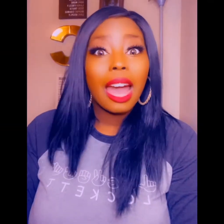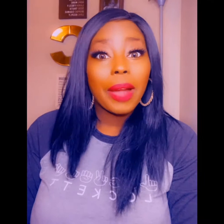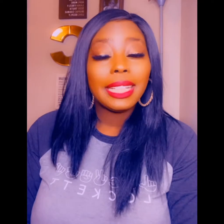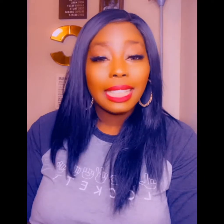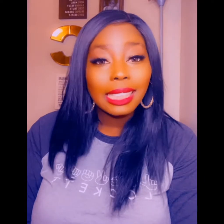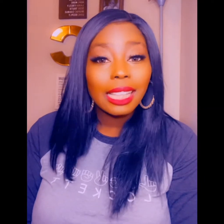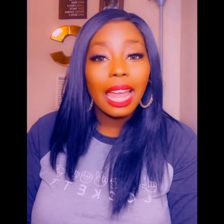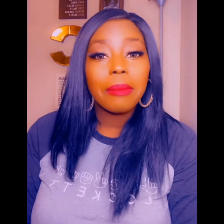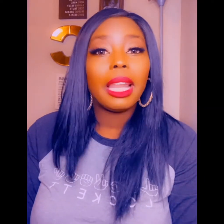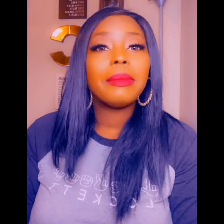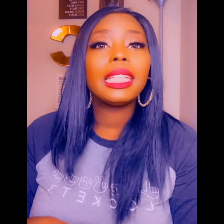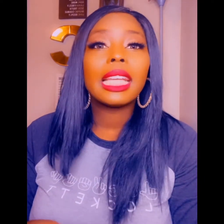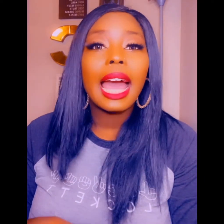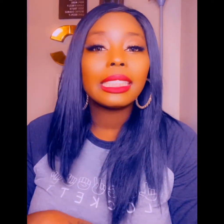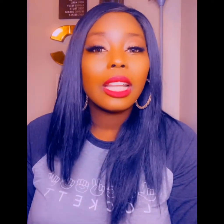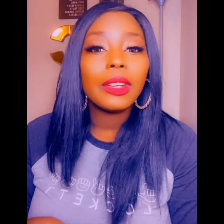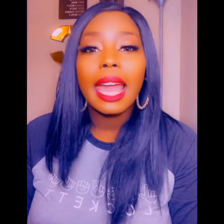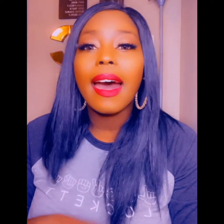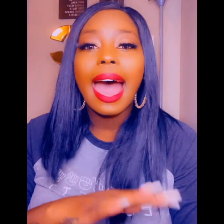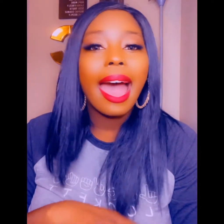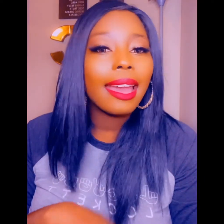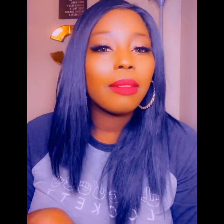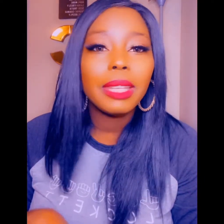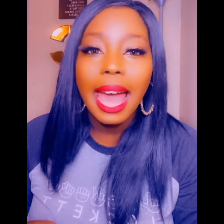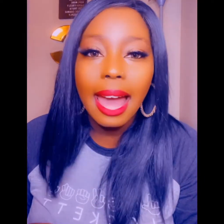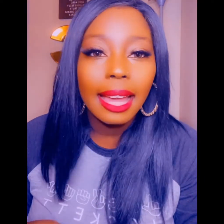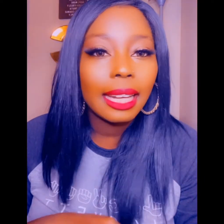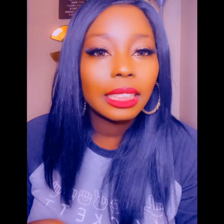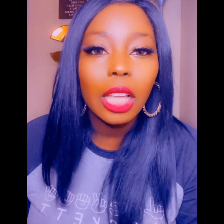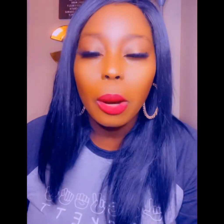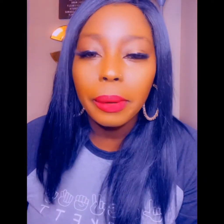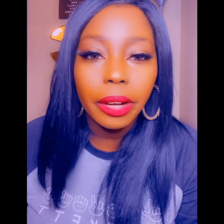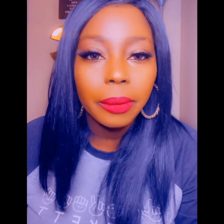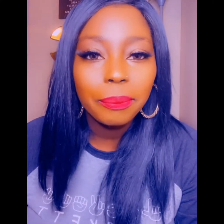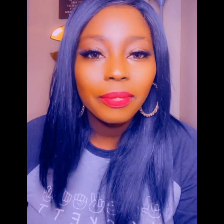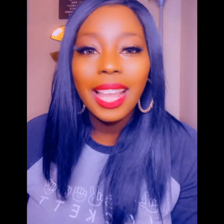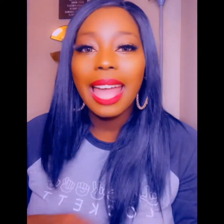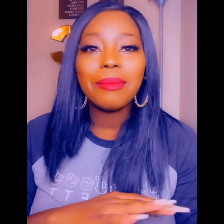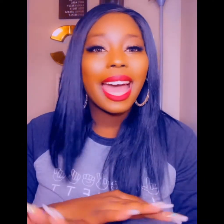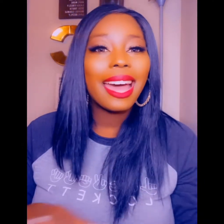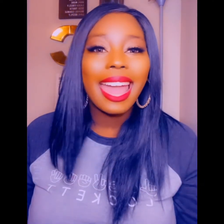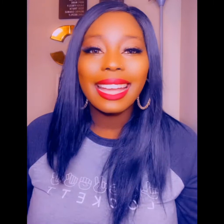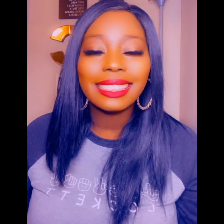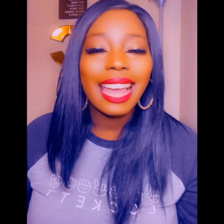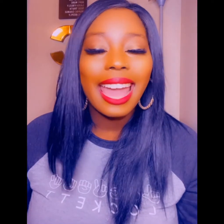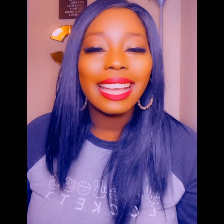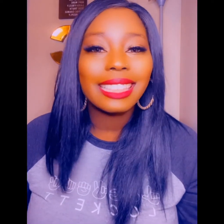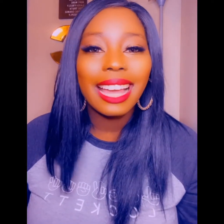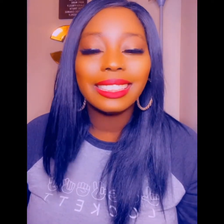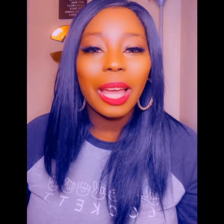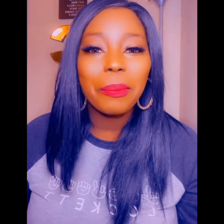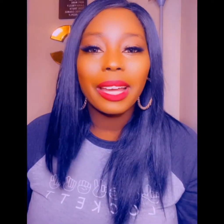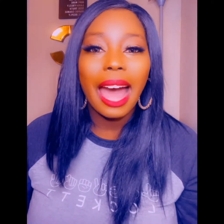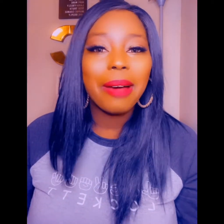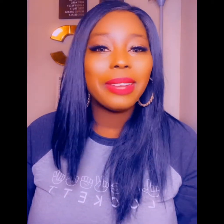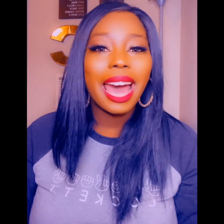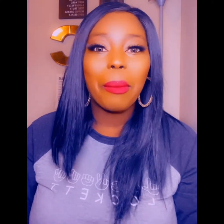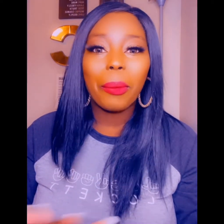Alright, disclaimer. Let me let you guys know now. I am not an interpreter. I am not an ASL interpreter. I'm not a